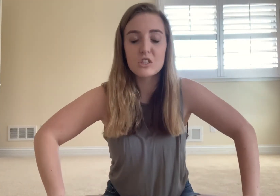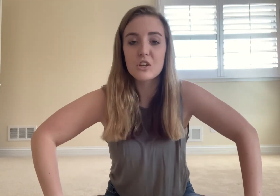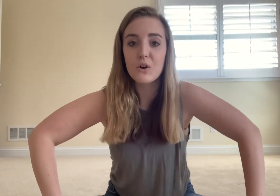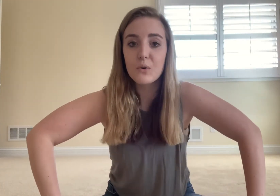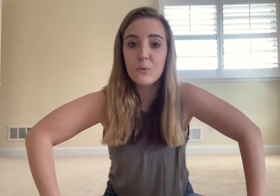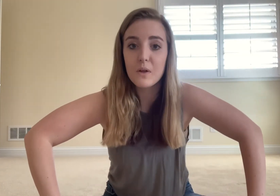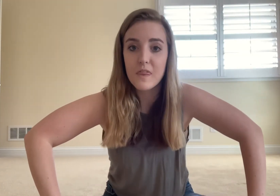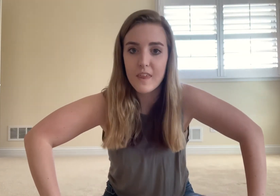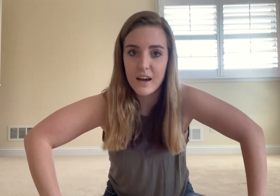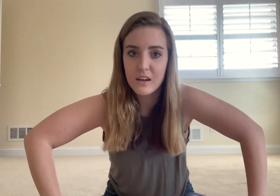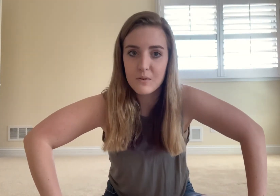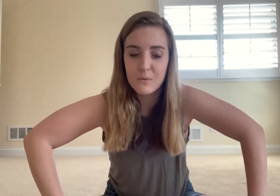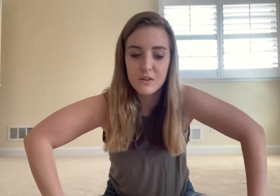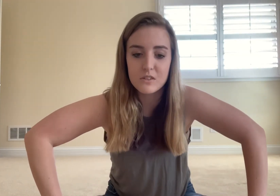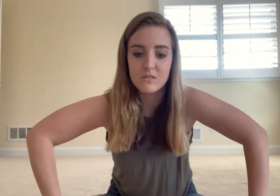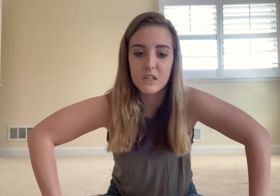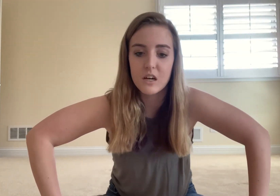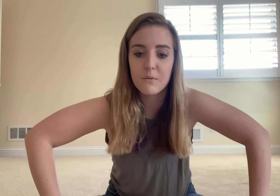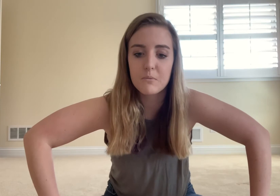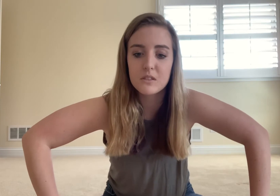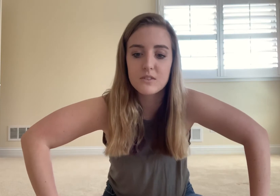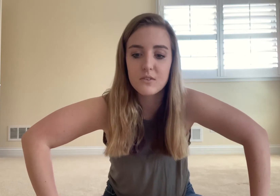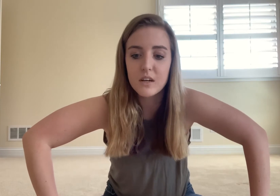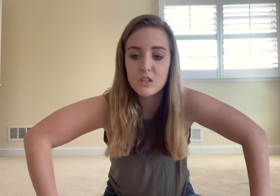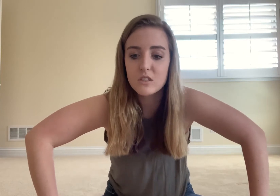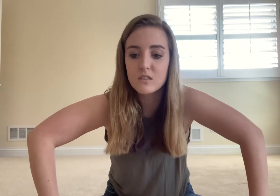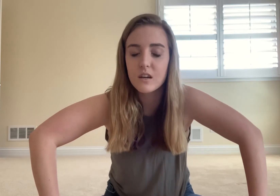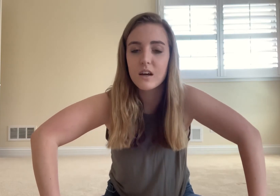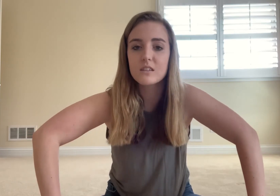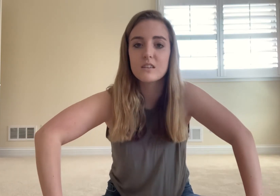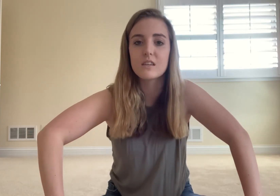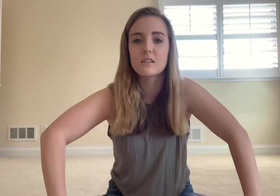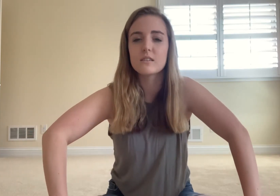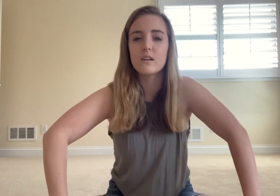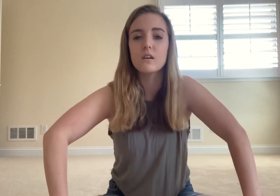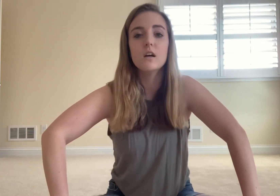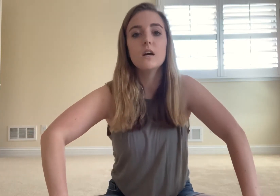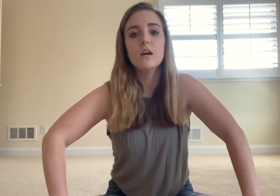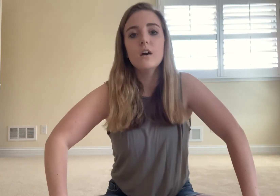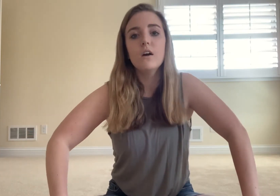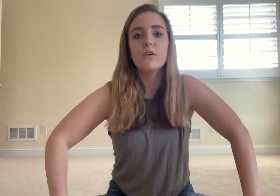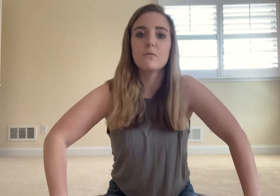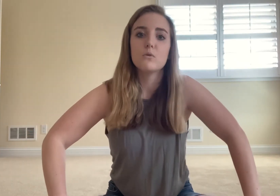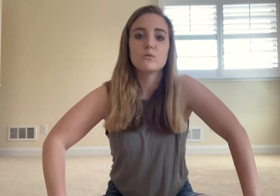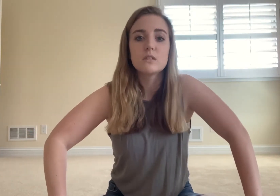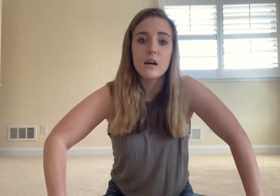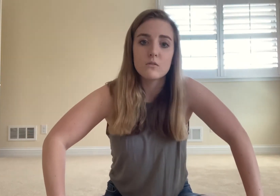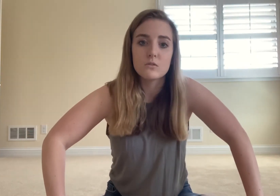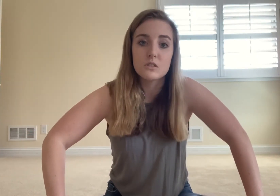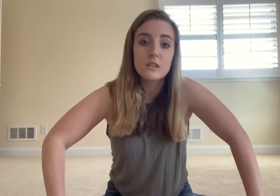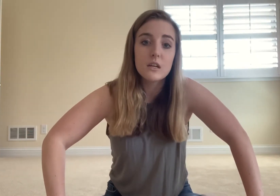so with that, we are doing common places, locations. I kind of did things that are around most towns or cities.